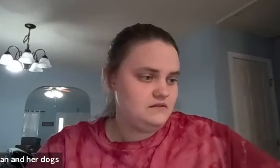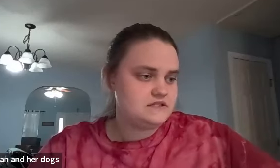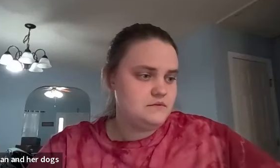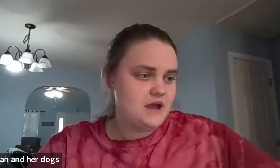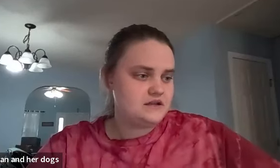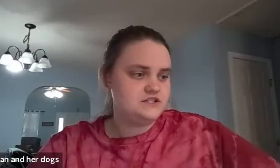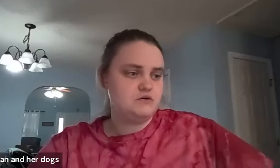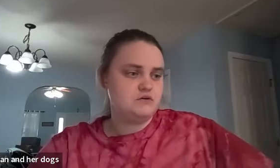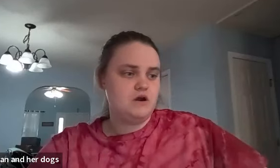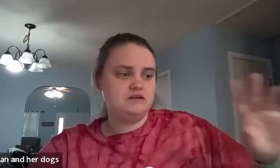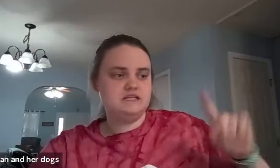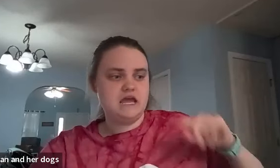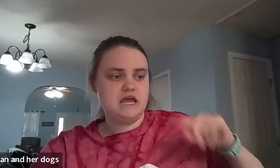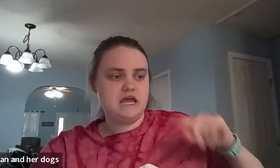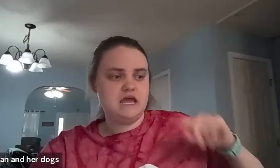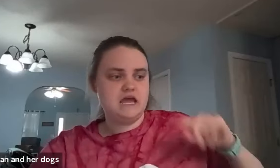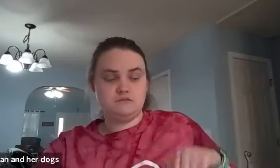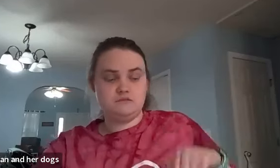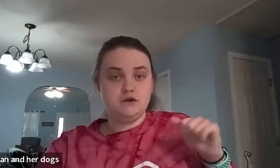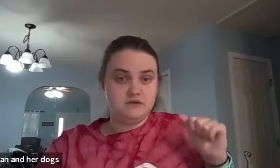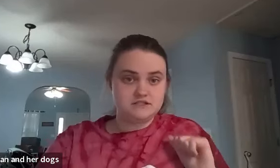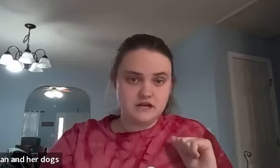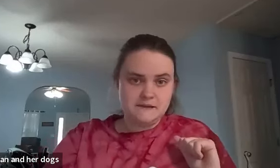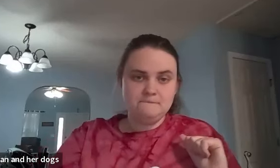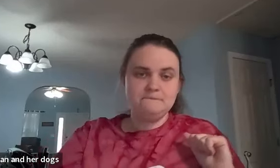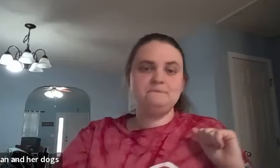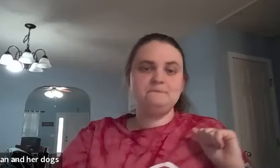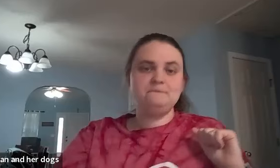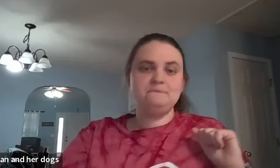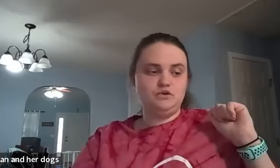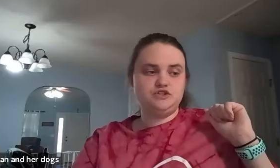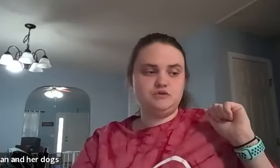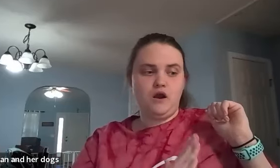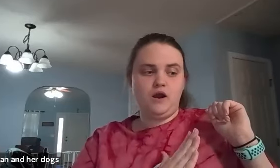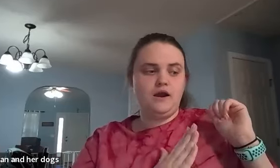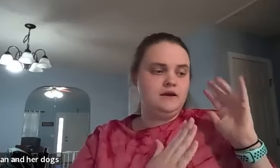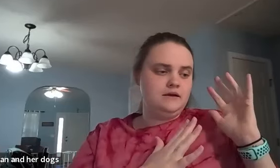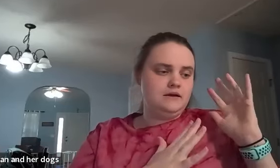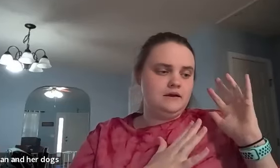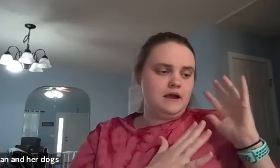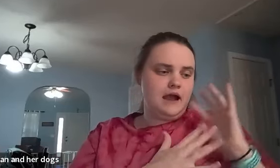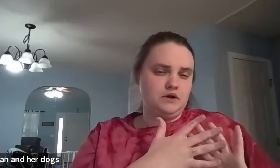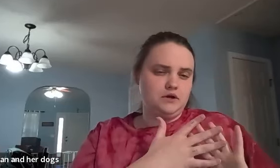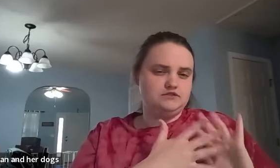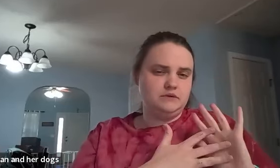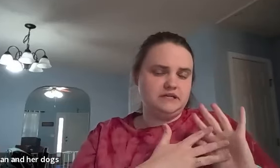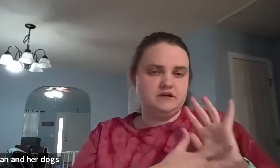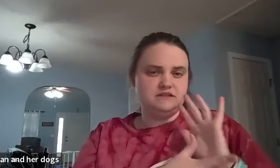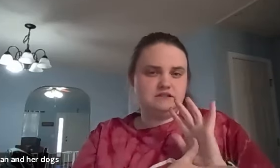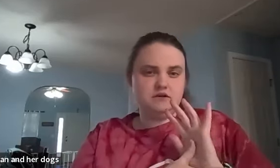Let's go back and do our today, now, tomorrow, yesterday, and then we'll do our hours, weeks, months, years,